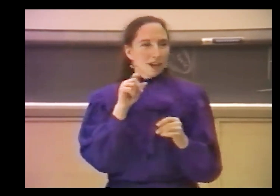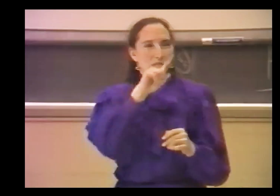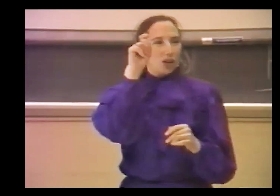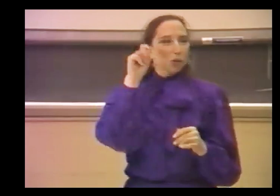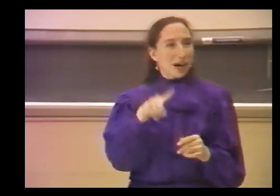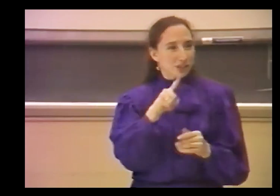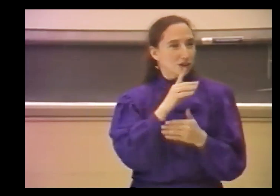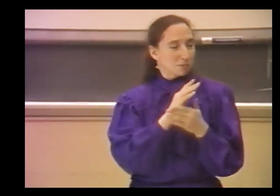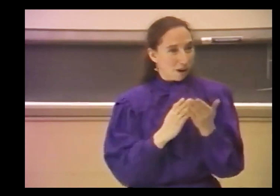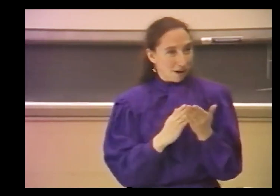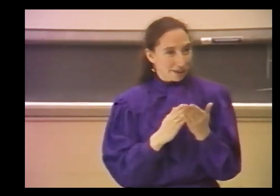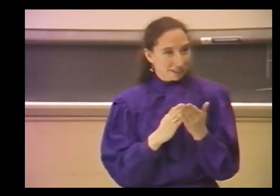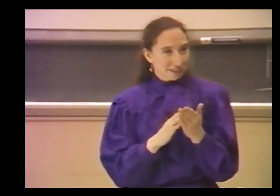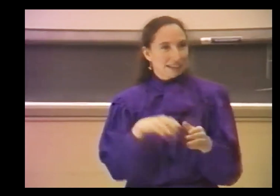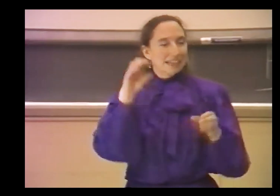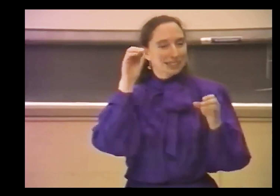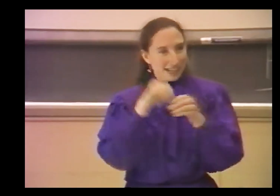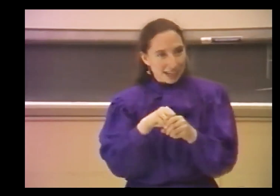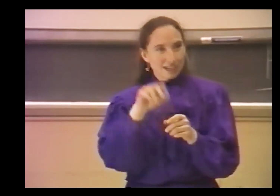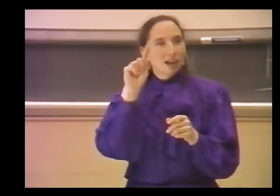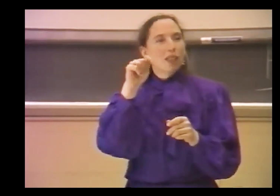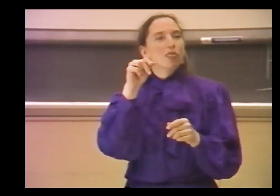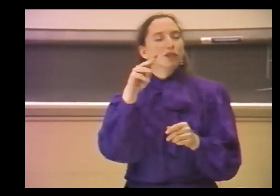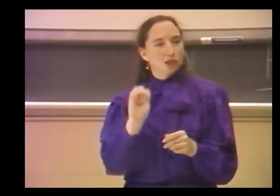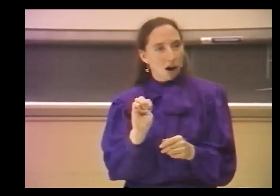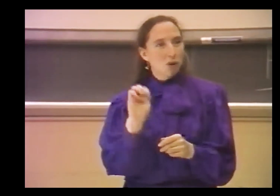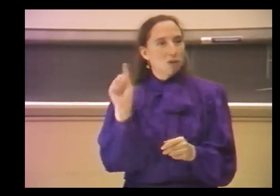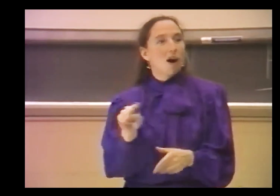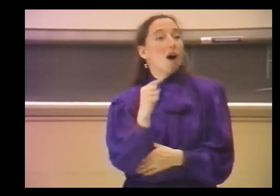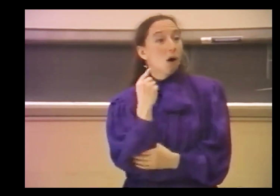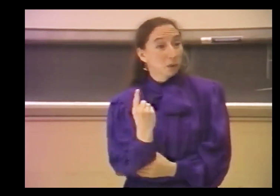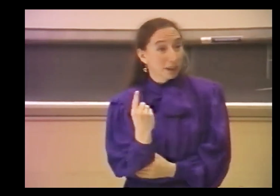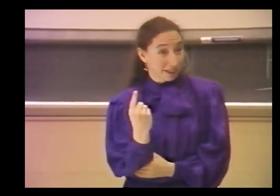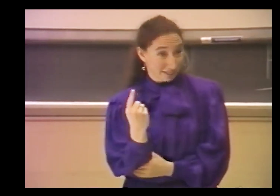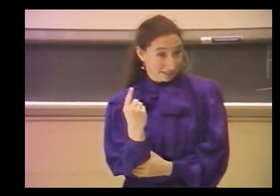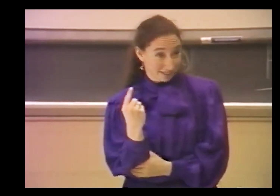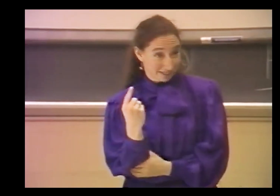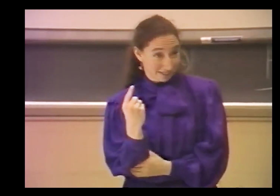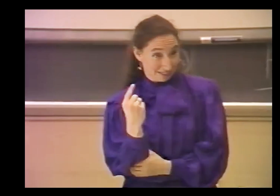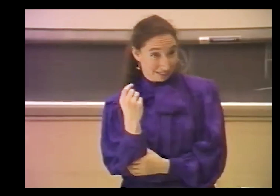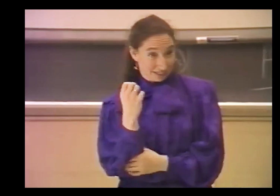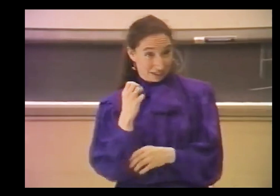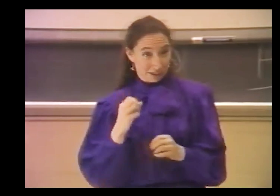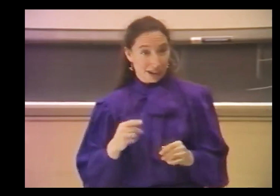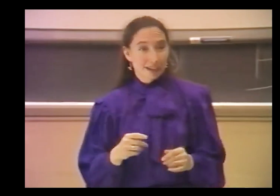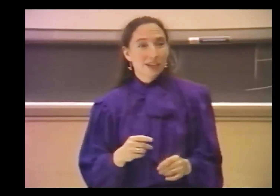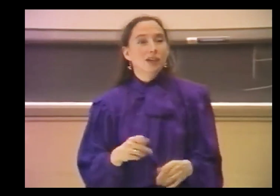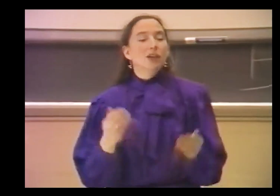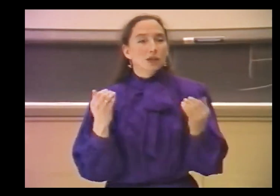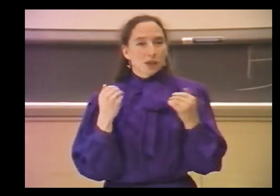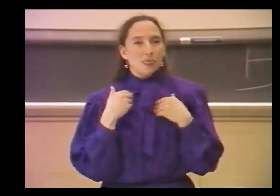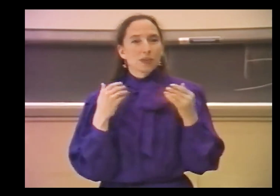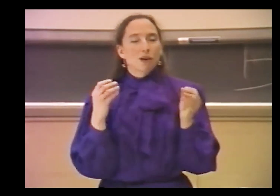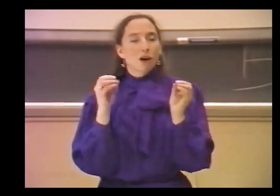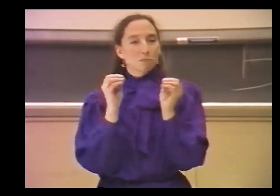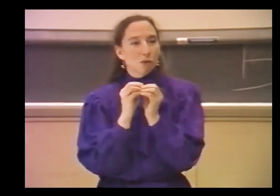the question part is in the tone only. Okay. There are